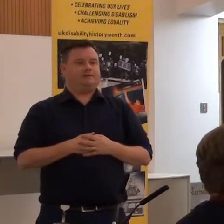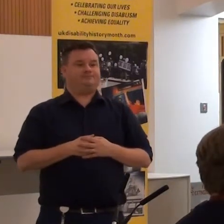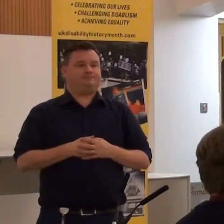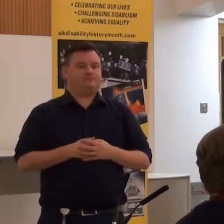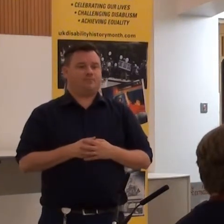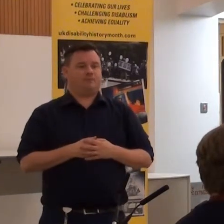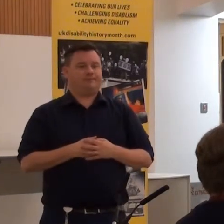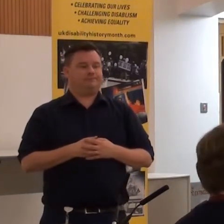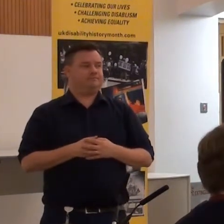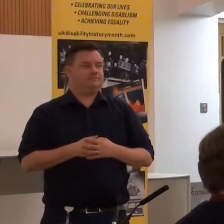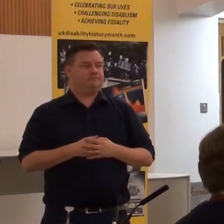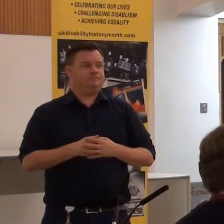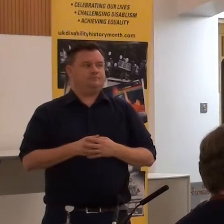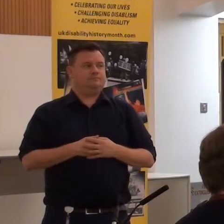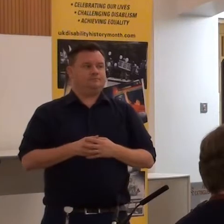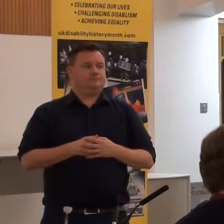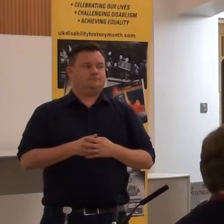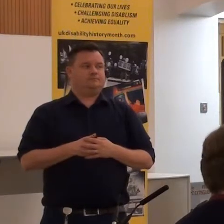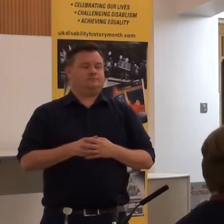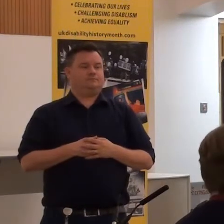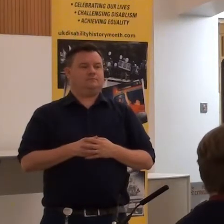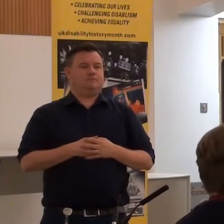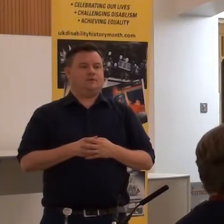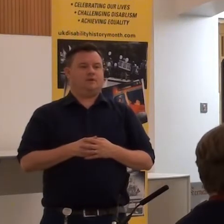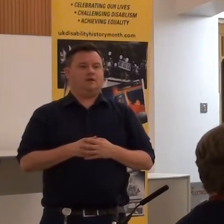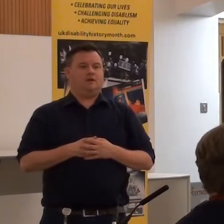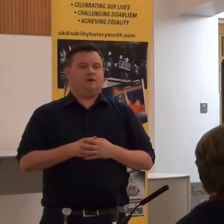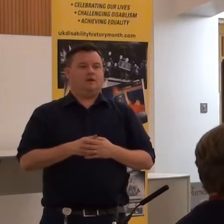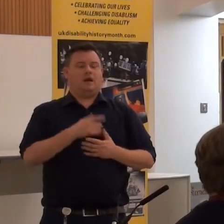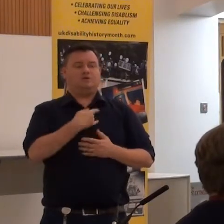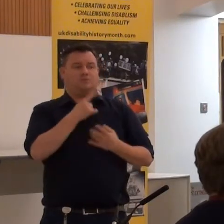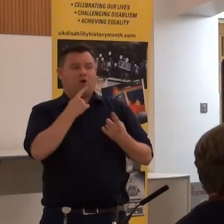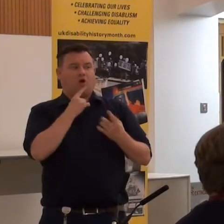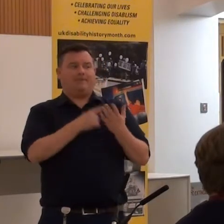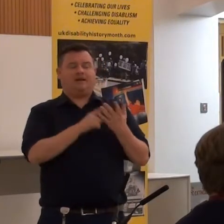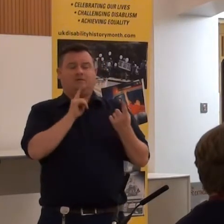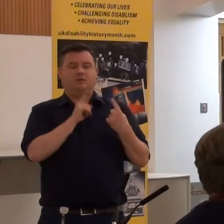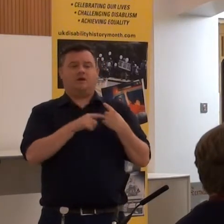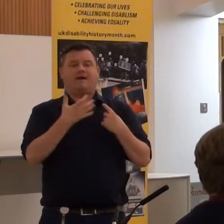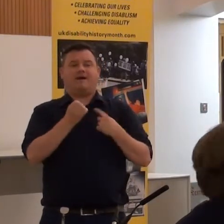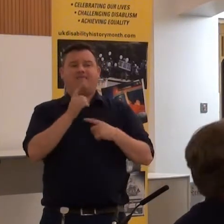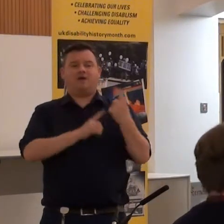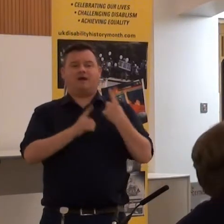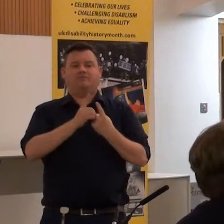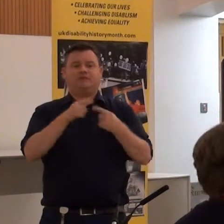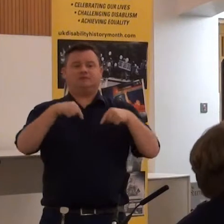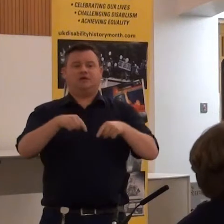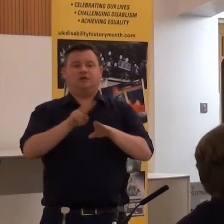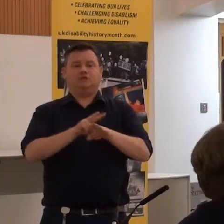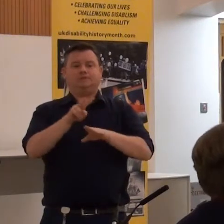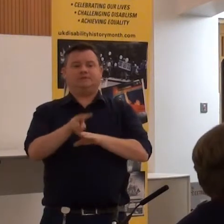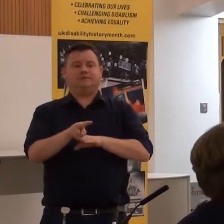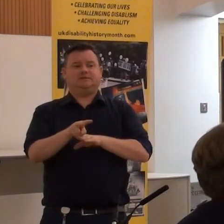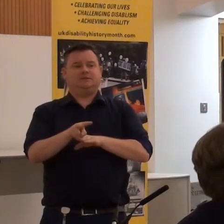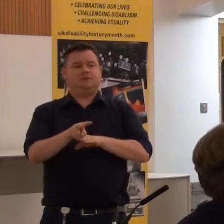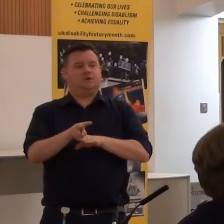over there, and then one there. Can I just comment on that? There is a conference in this very hall in 2 weeks' time